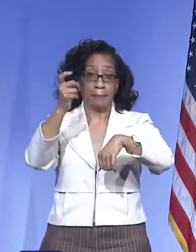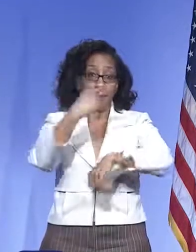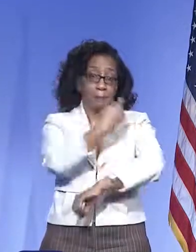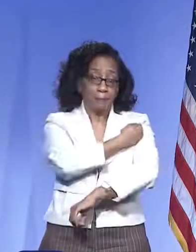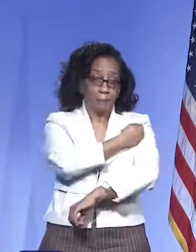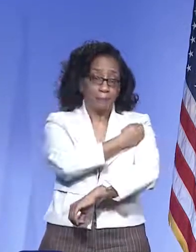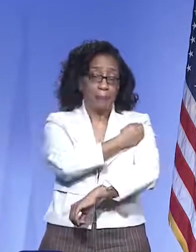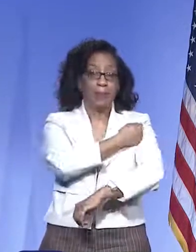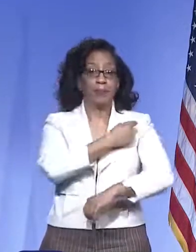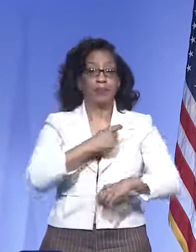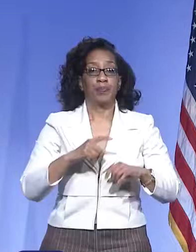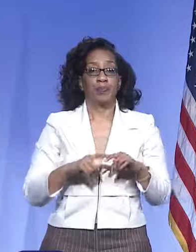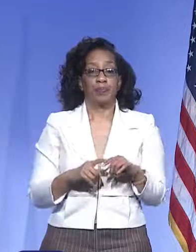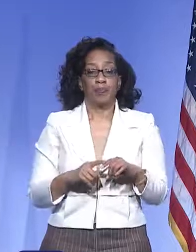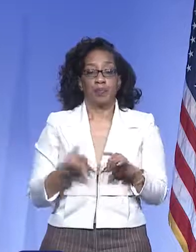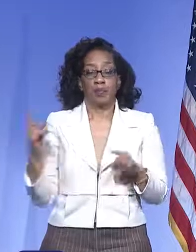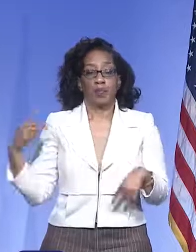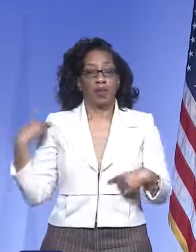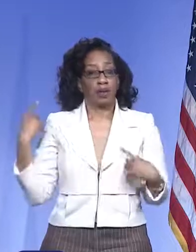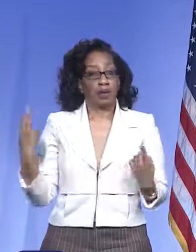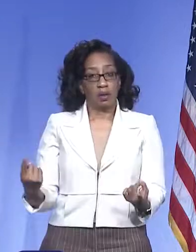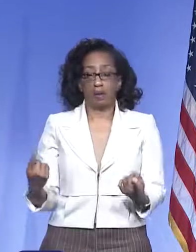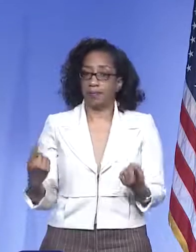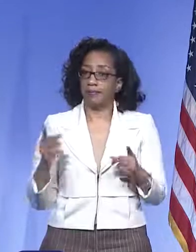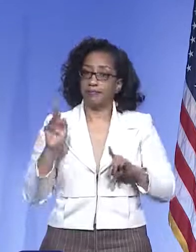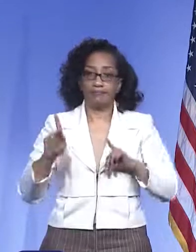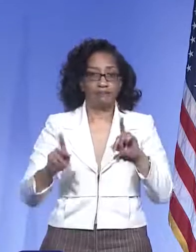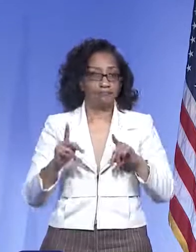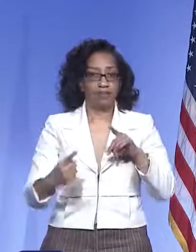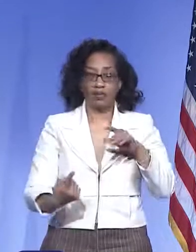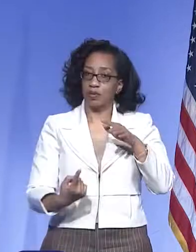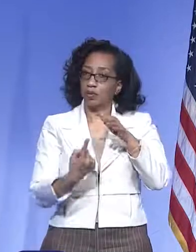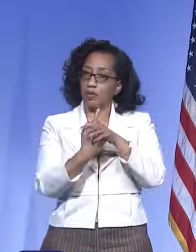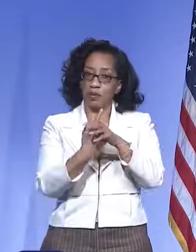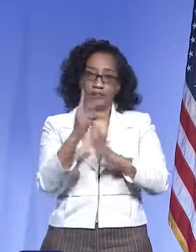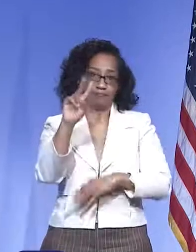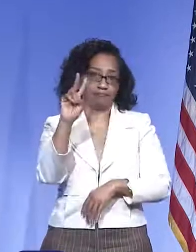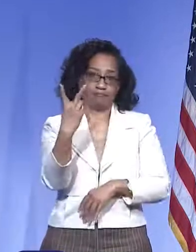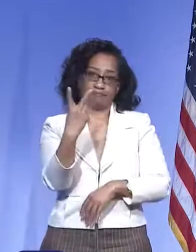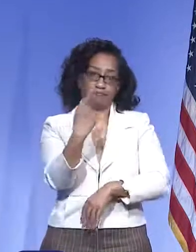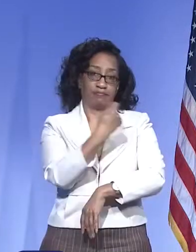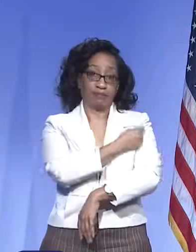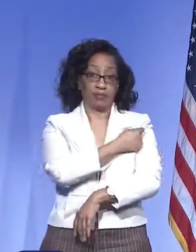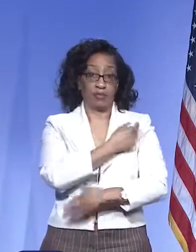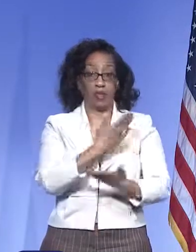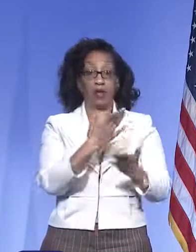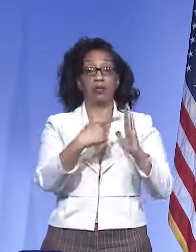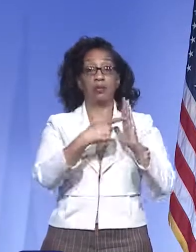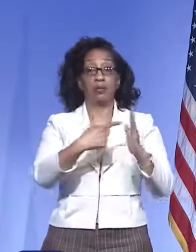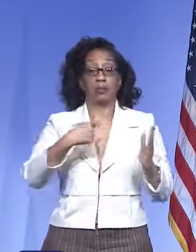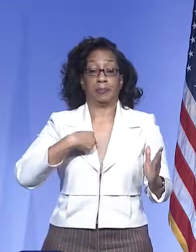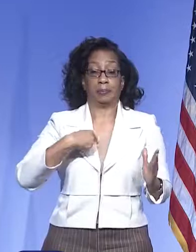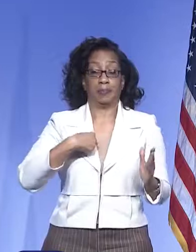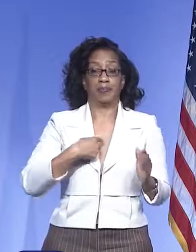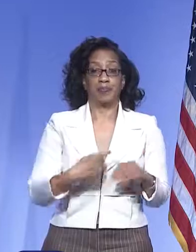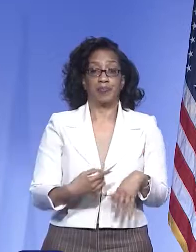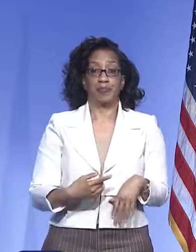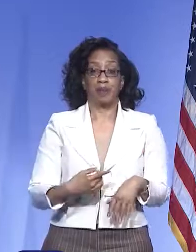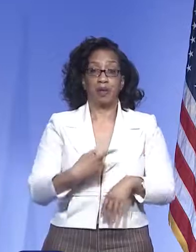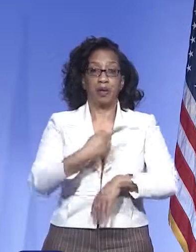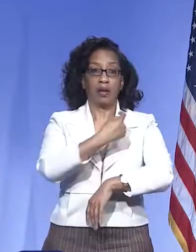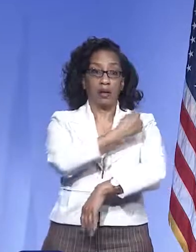track record is that people have not been taking it as diligently. I will use myself as an example. I received the vaccine. I